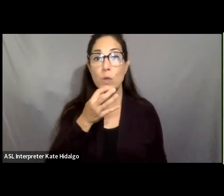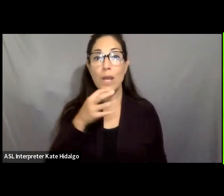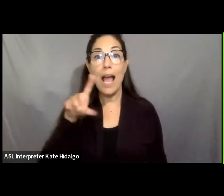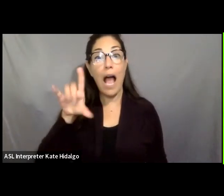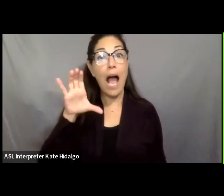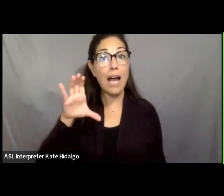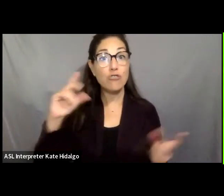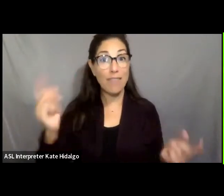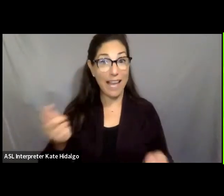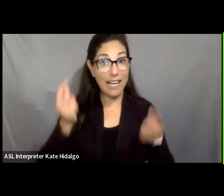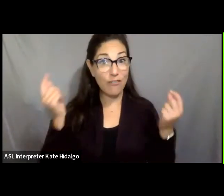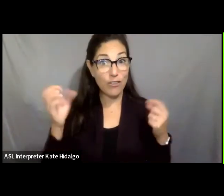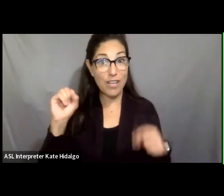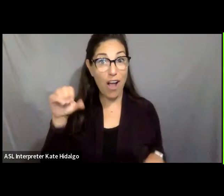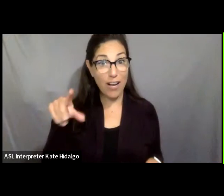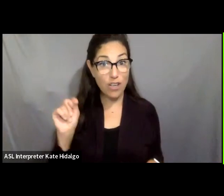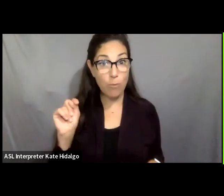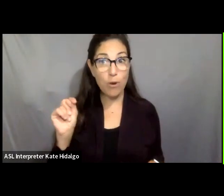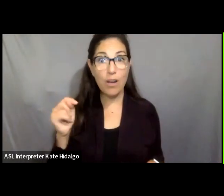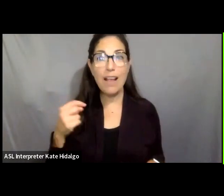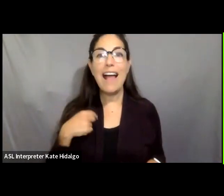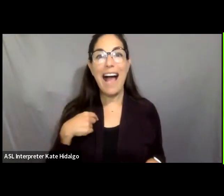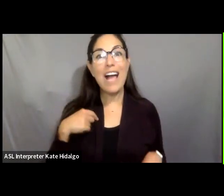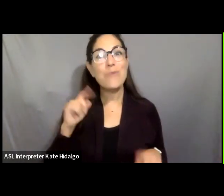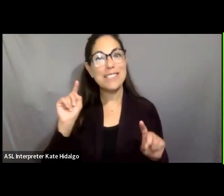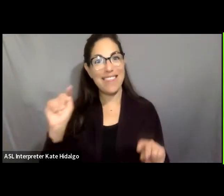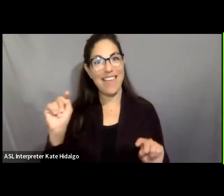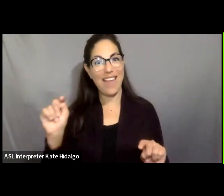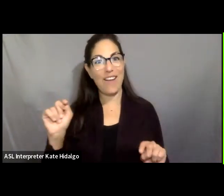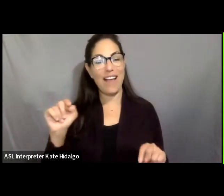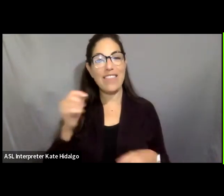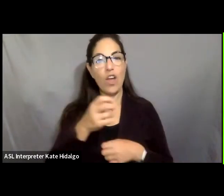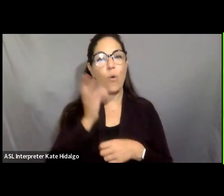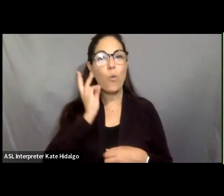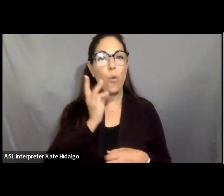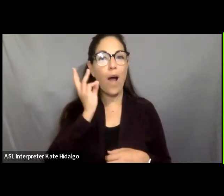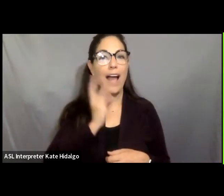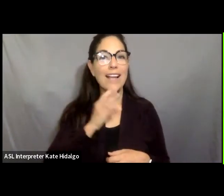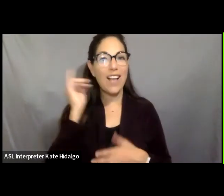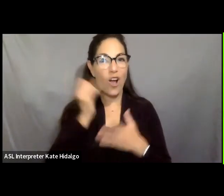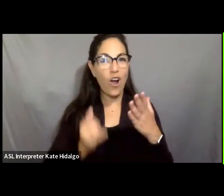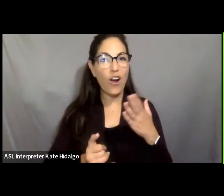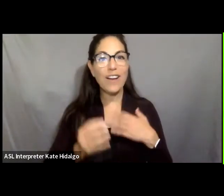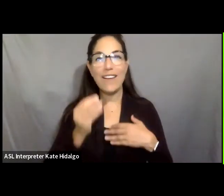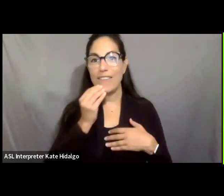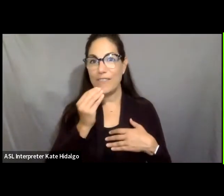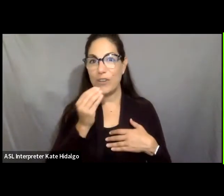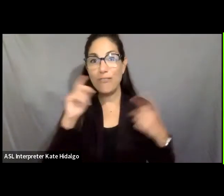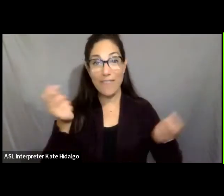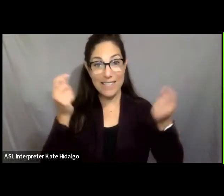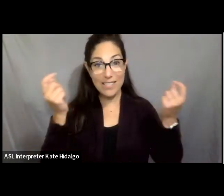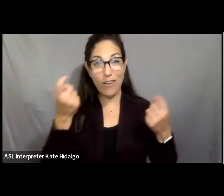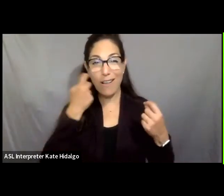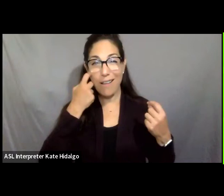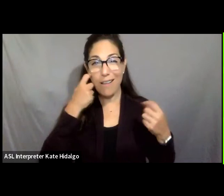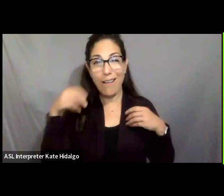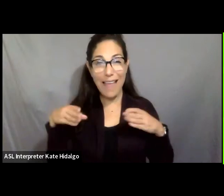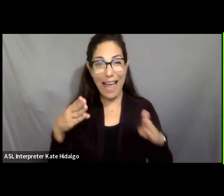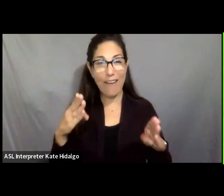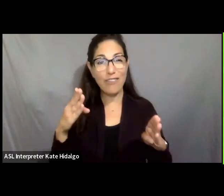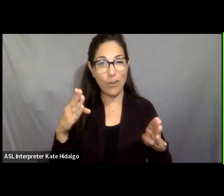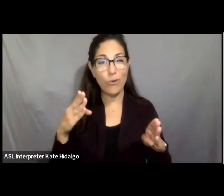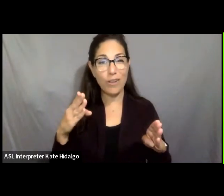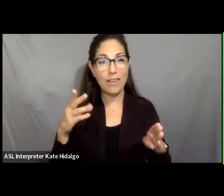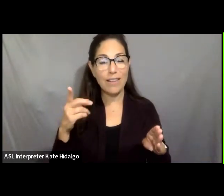coming up in October. I was on the Avenue at the Wine and Art Food and Art Festival on the Avenue,